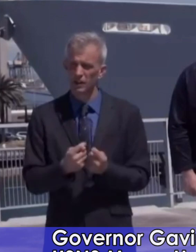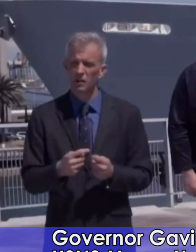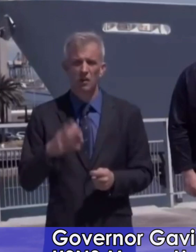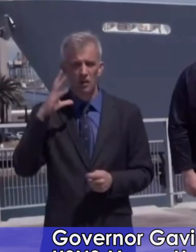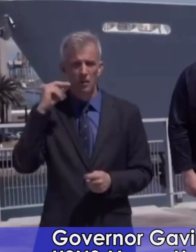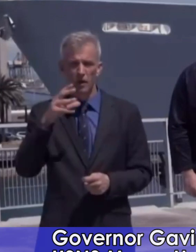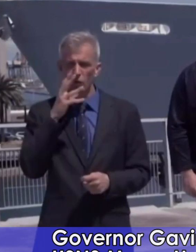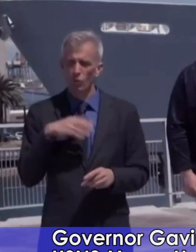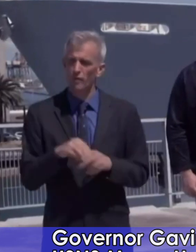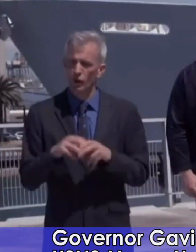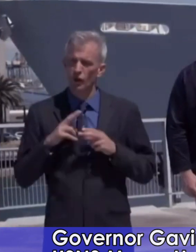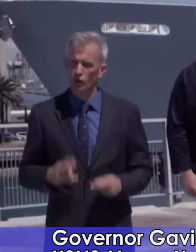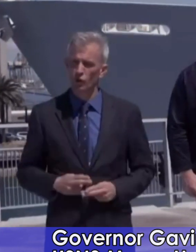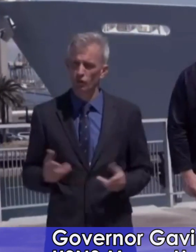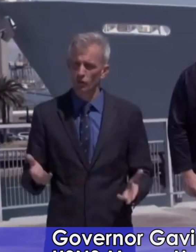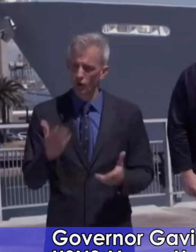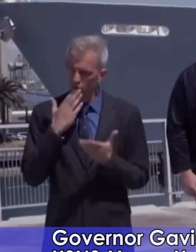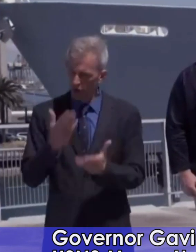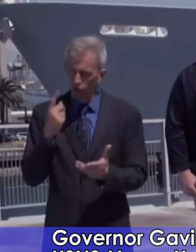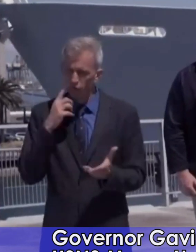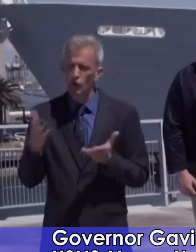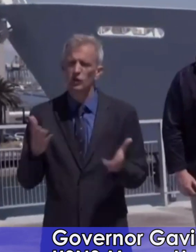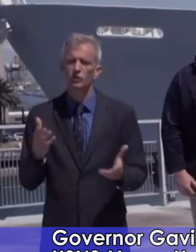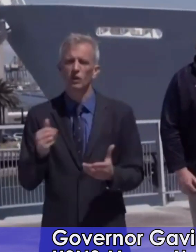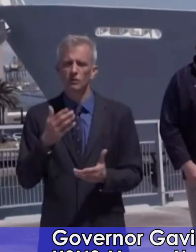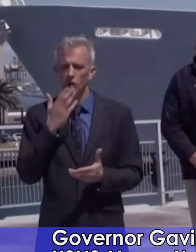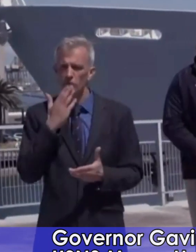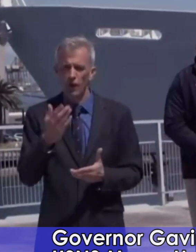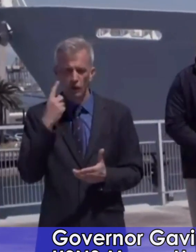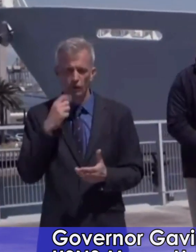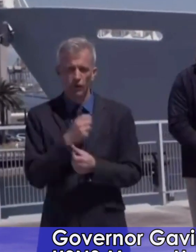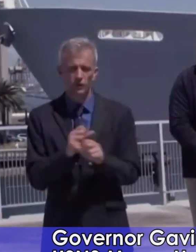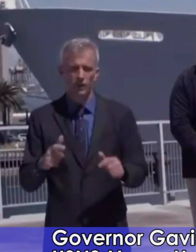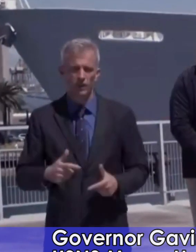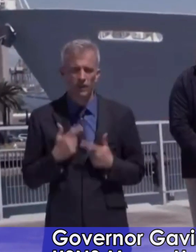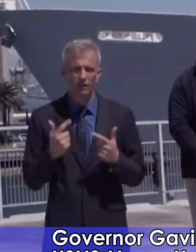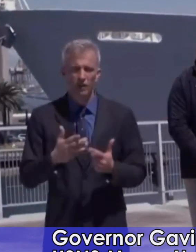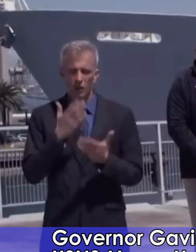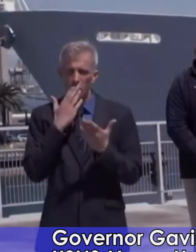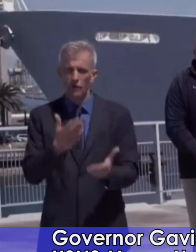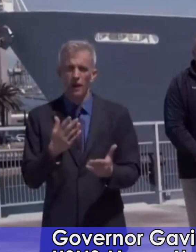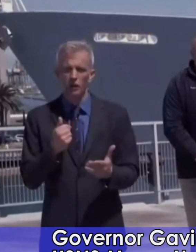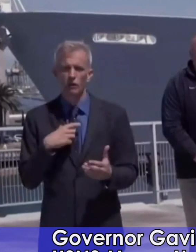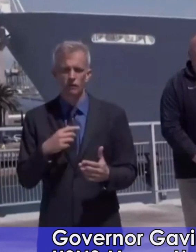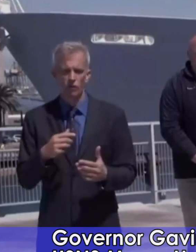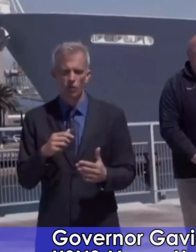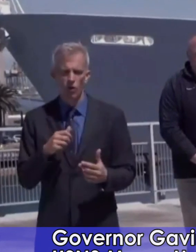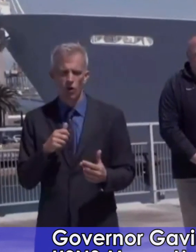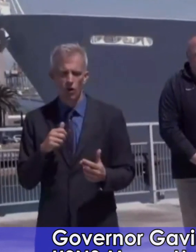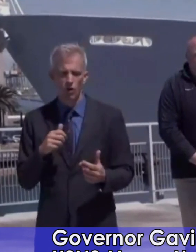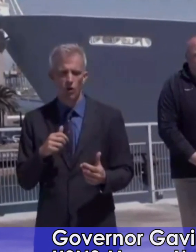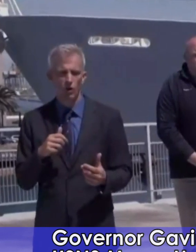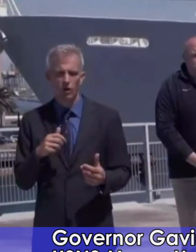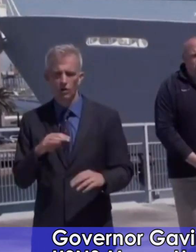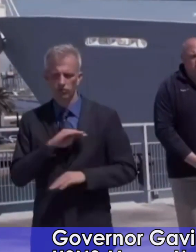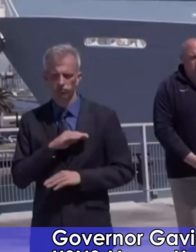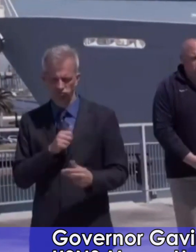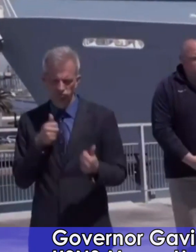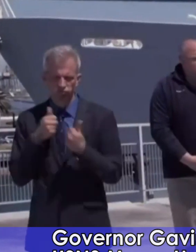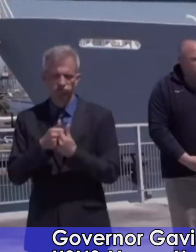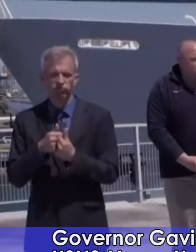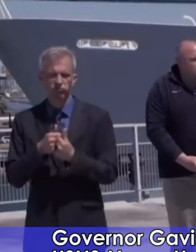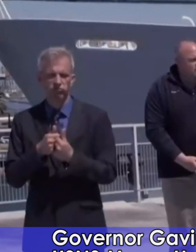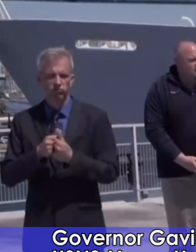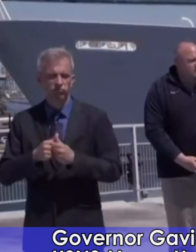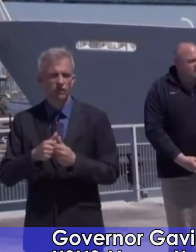that are here, thank you for your service. Thank you for your contribution. Thank you for saving lives. Thank you for meeting this moment. Thank you to the leadership assembled